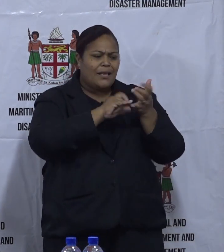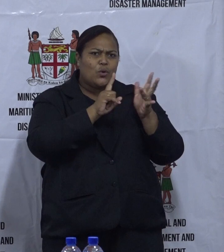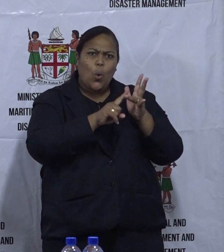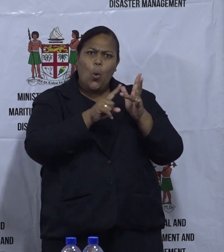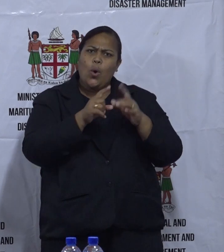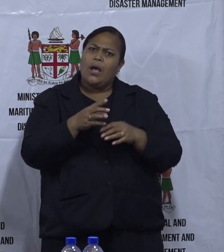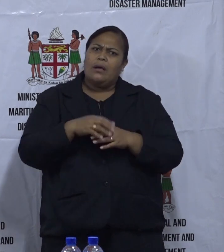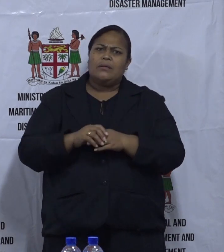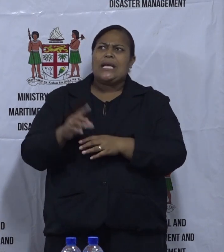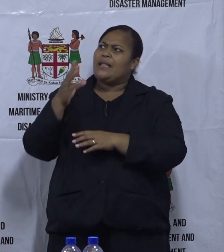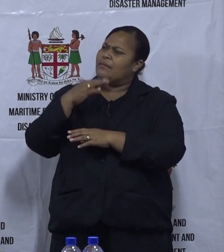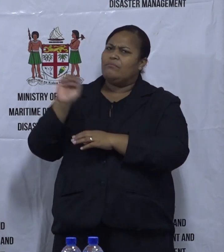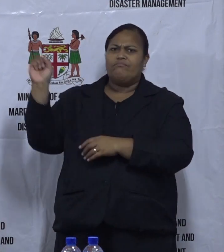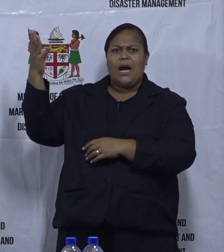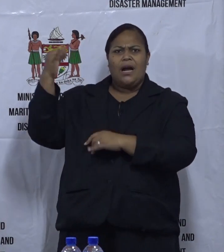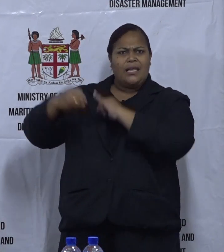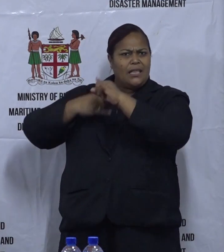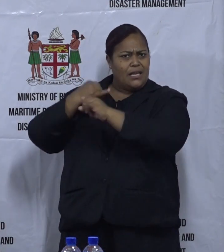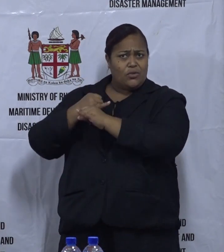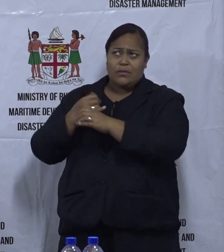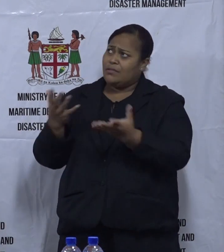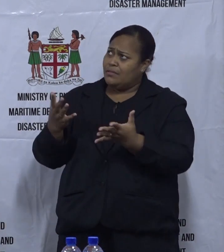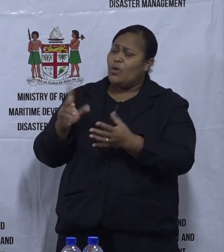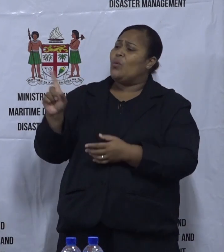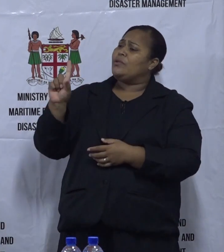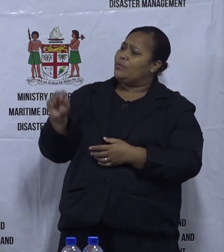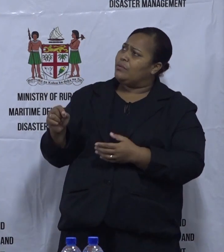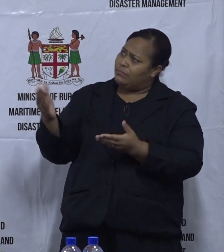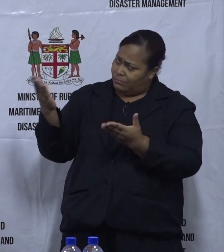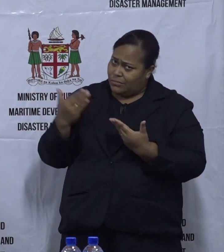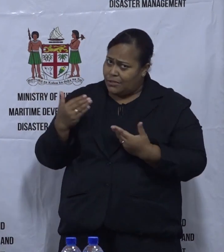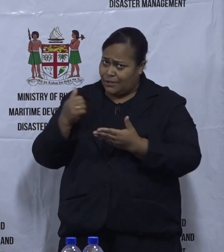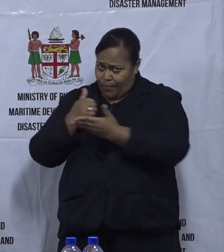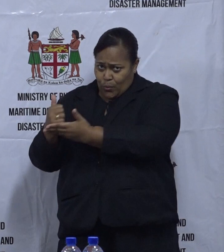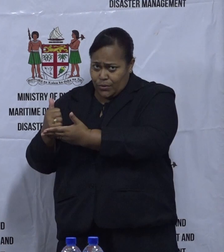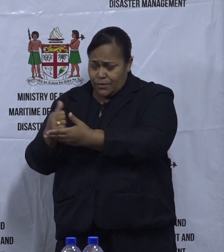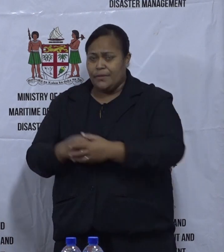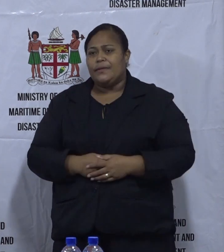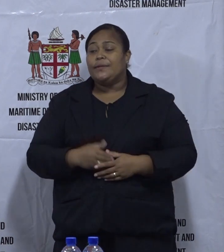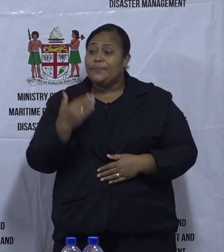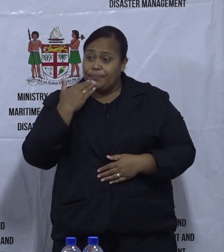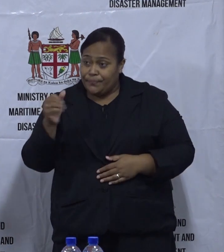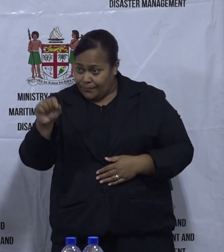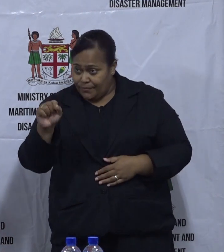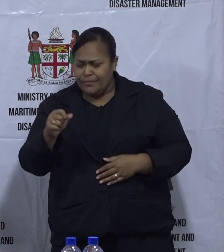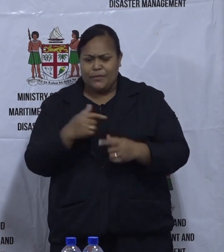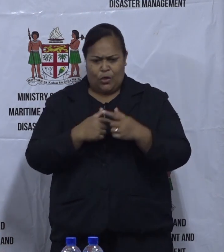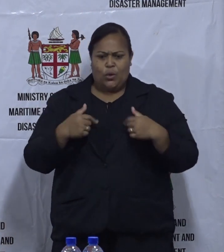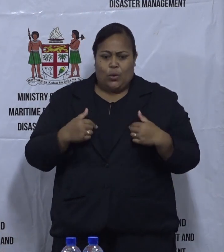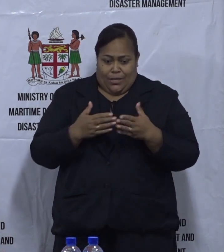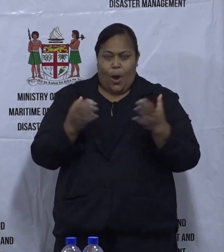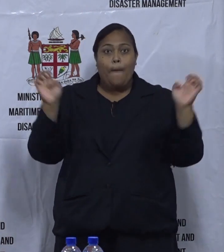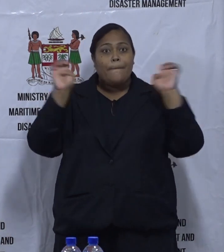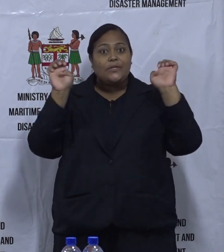tell us where are they in your operations? What are they doing? Thank you. We are convening currently just the emergency